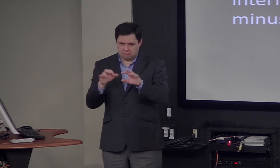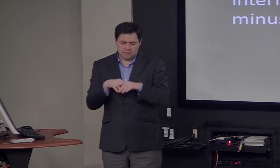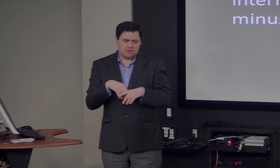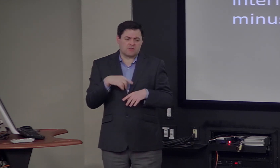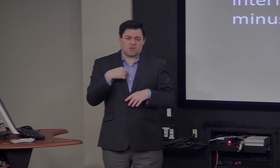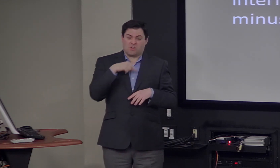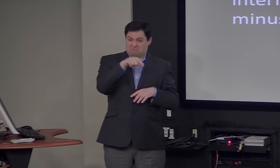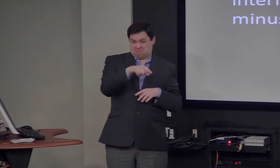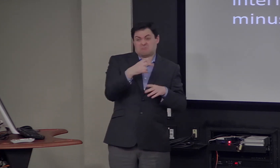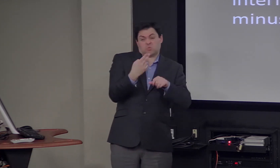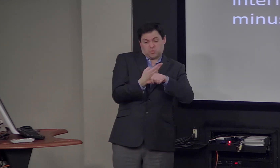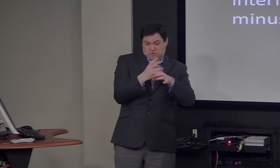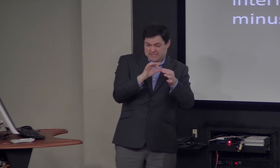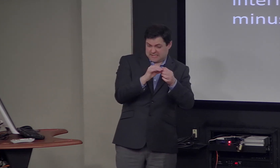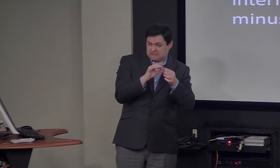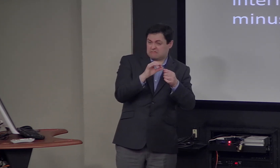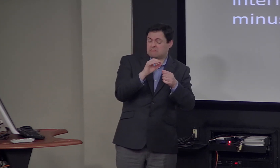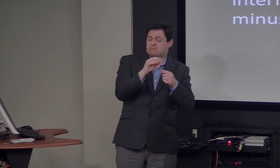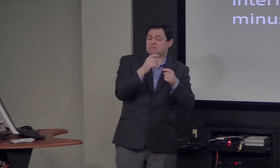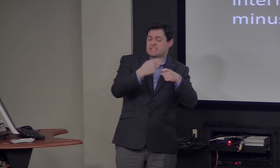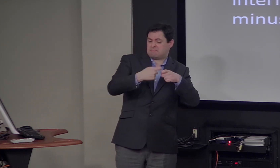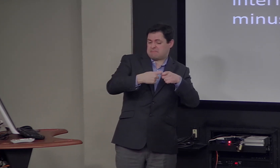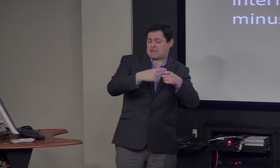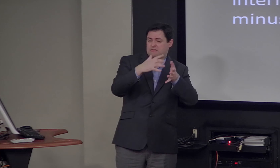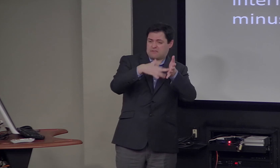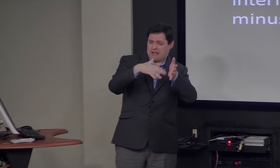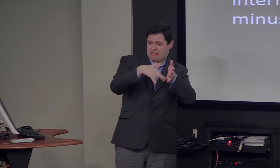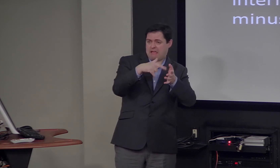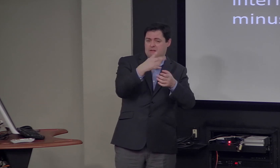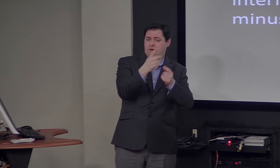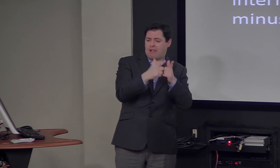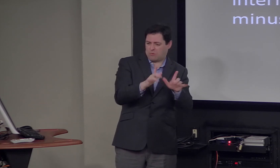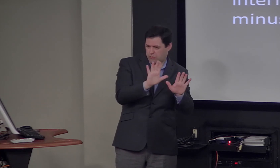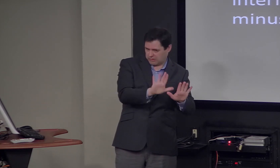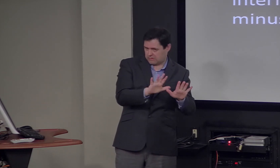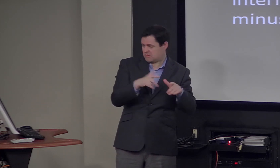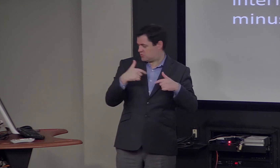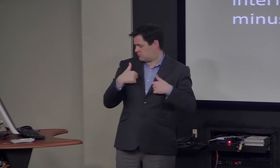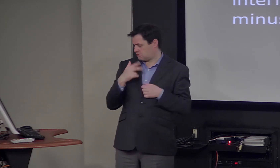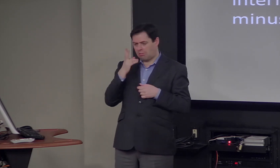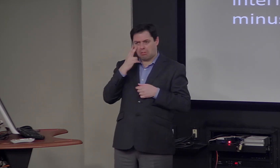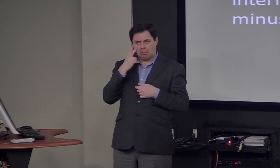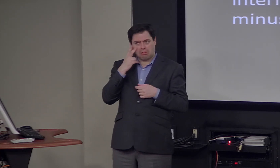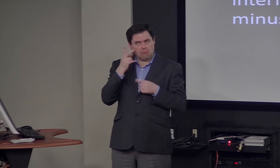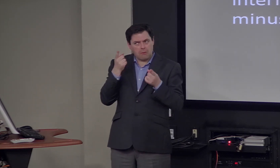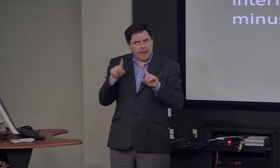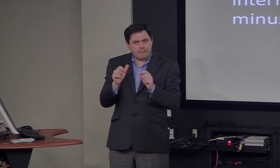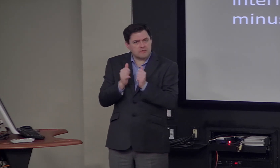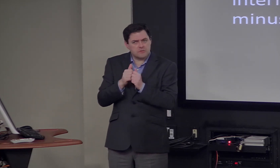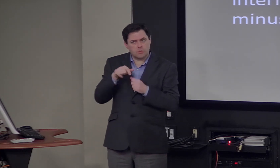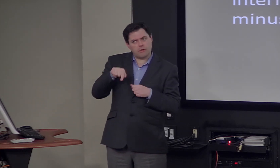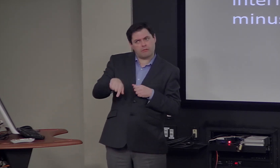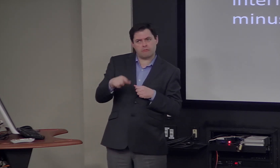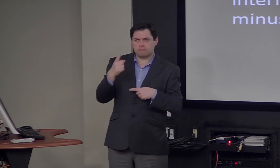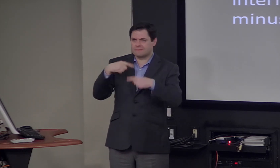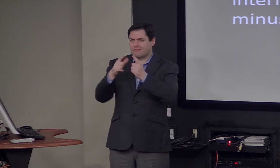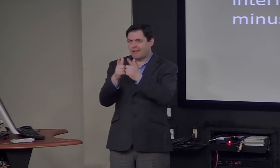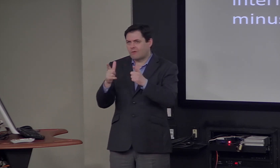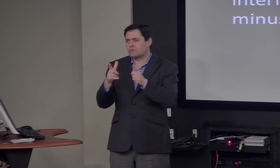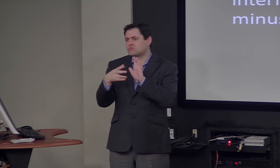to look at different arrows going different directions. We know that this was used for Catalan and bilingual spoken language users.